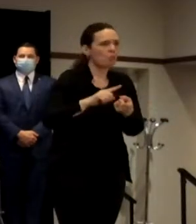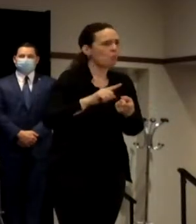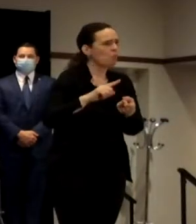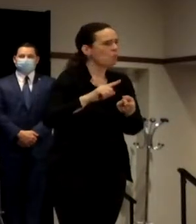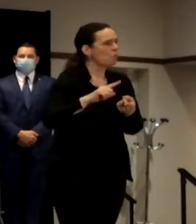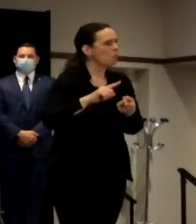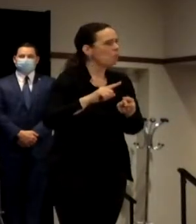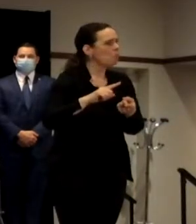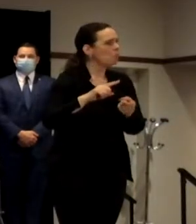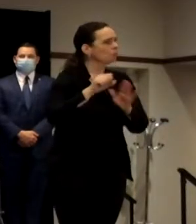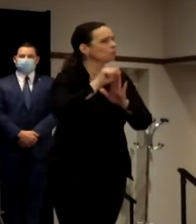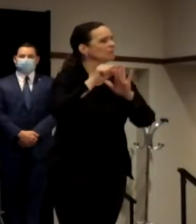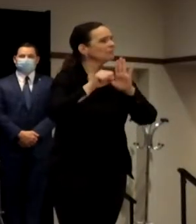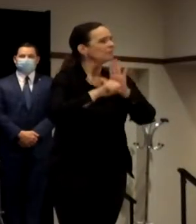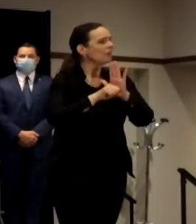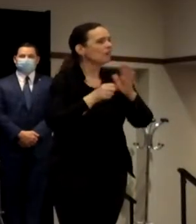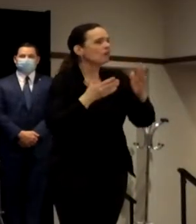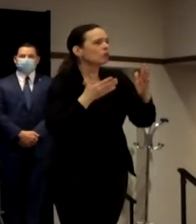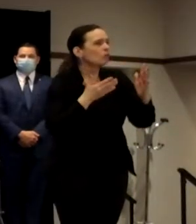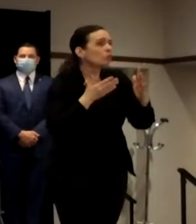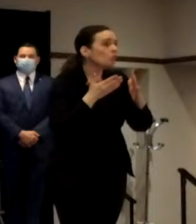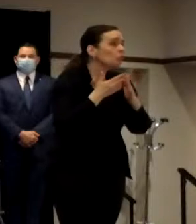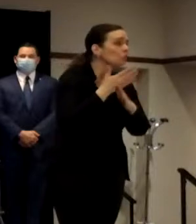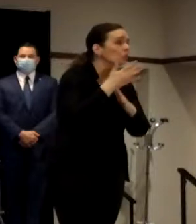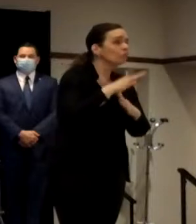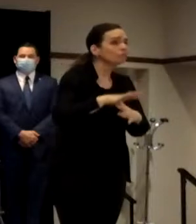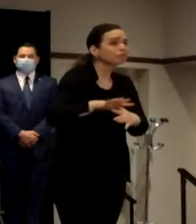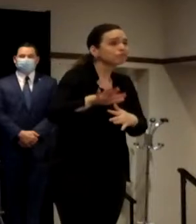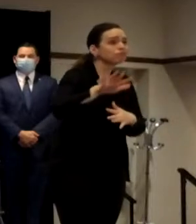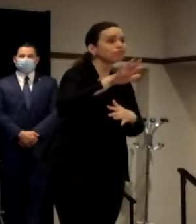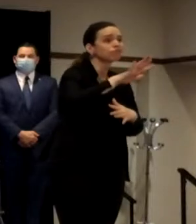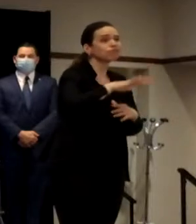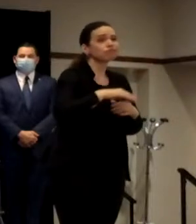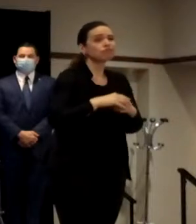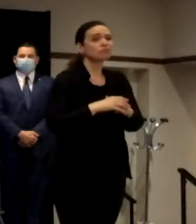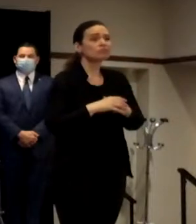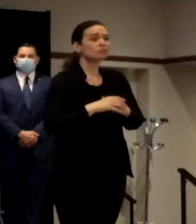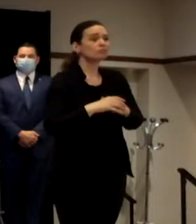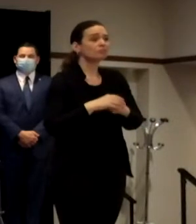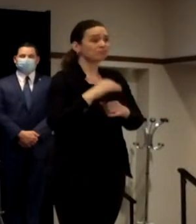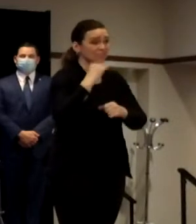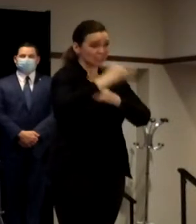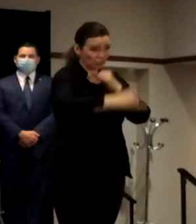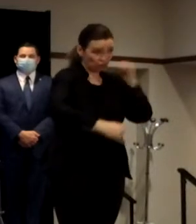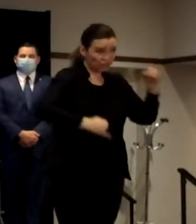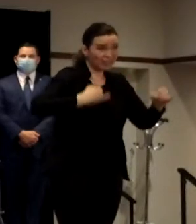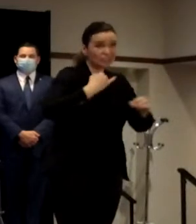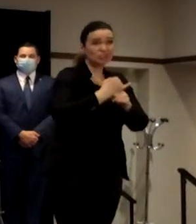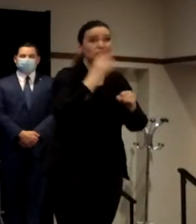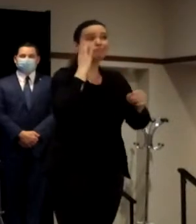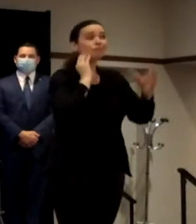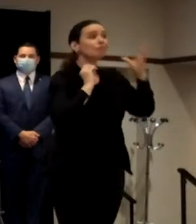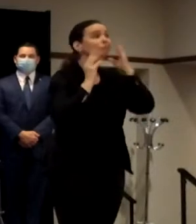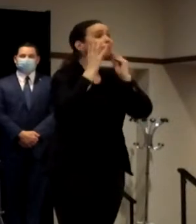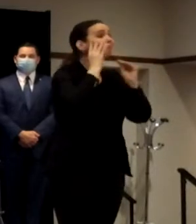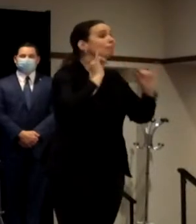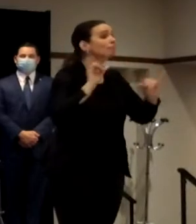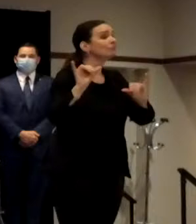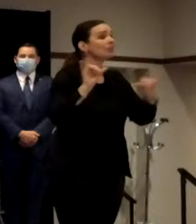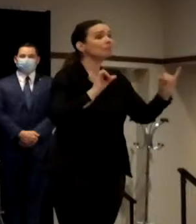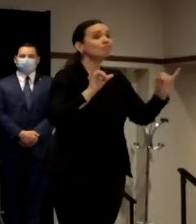the actually with the review of literature from the international data. Number